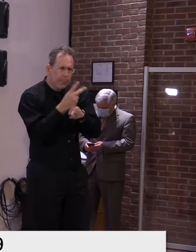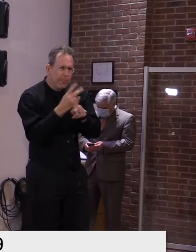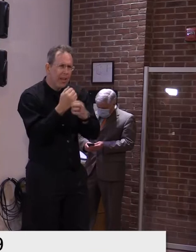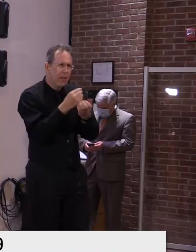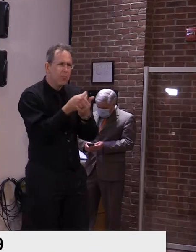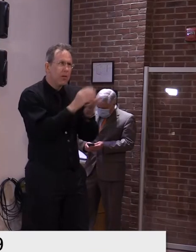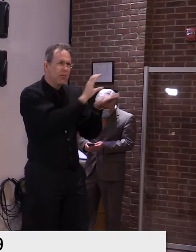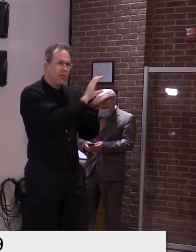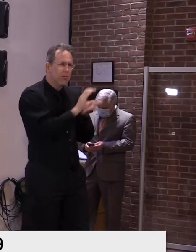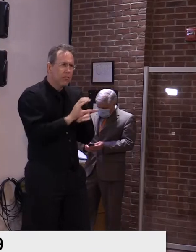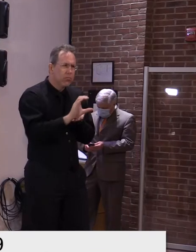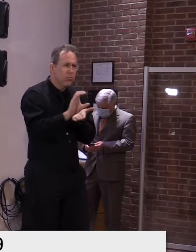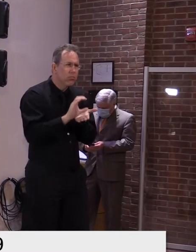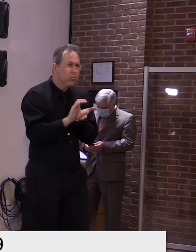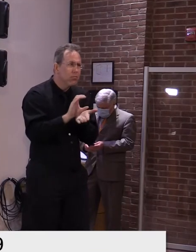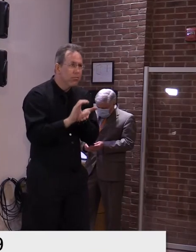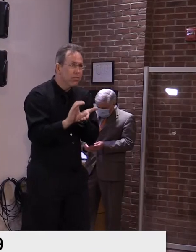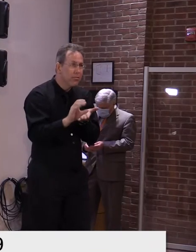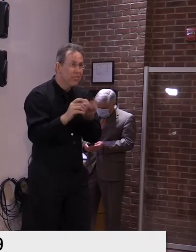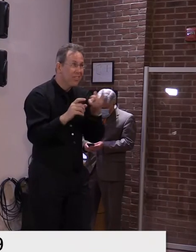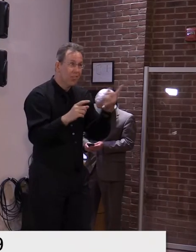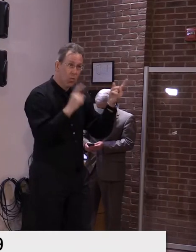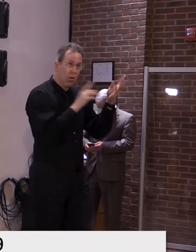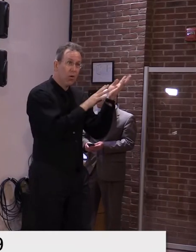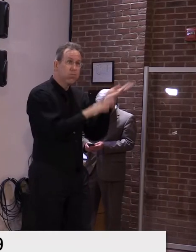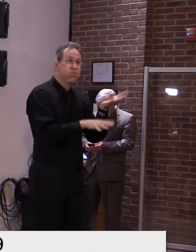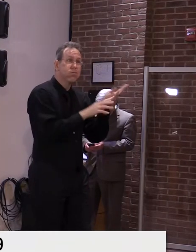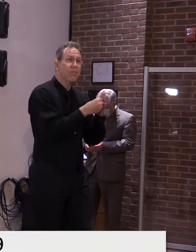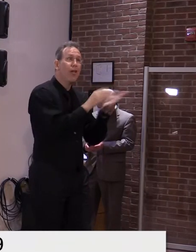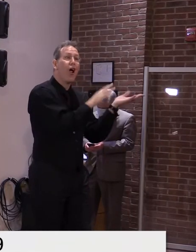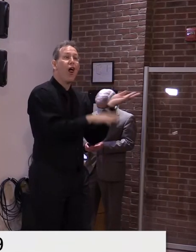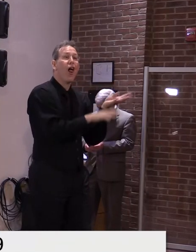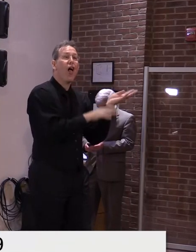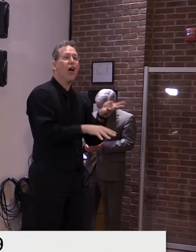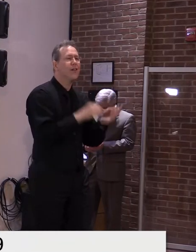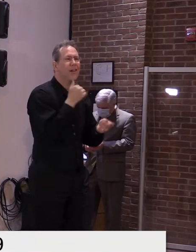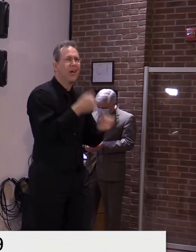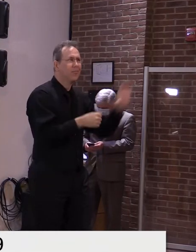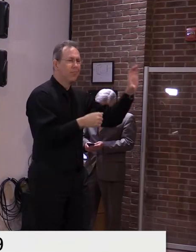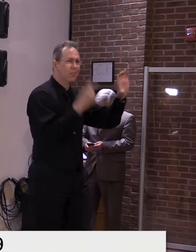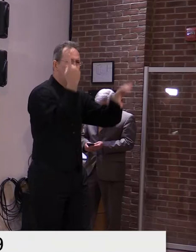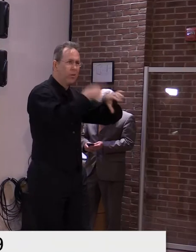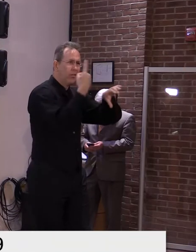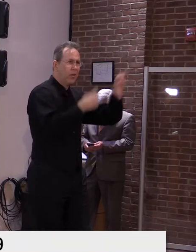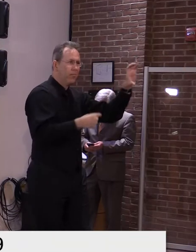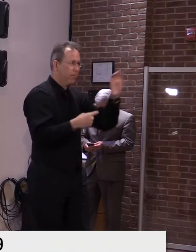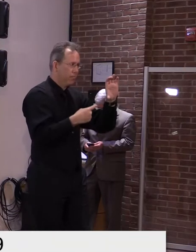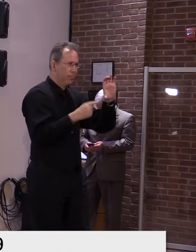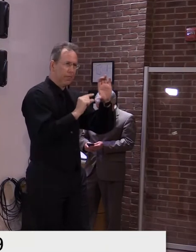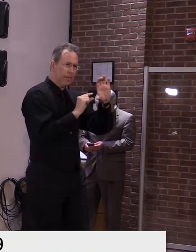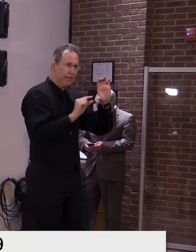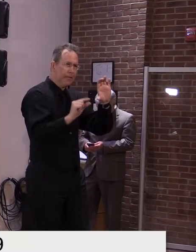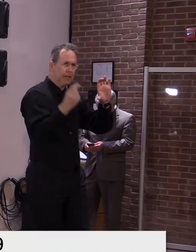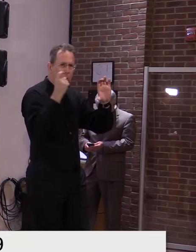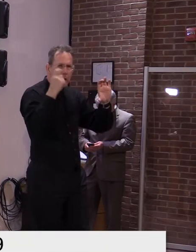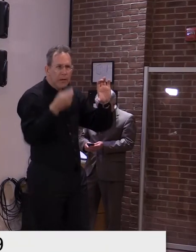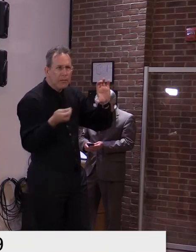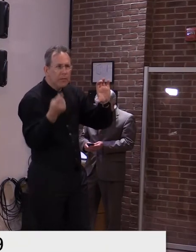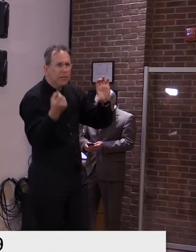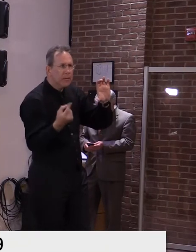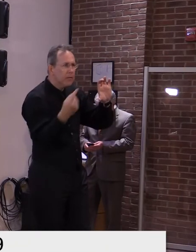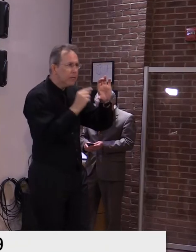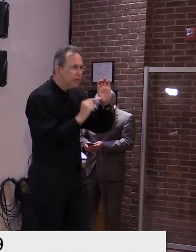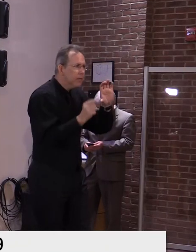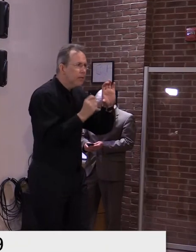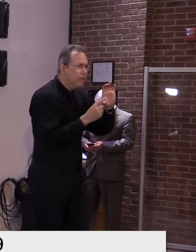doesn't keep coming. And so it's important for us to solve some of these legacy issues and do it